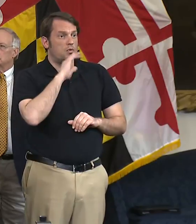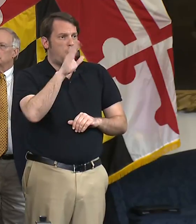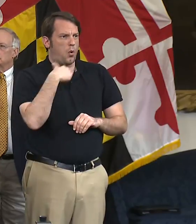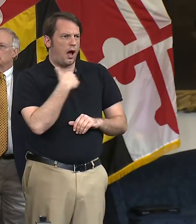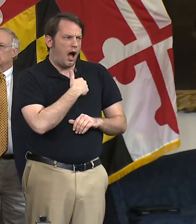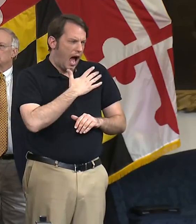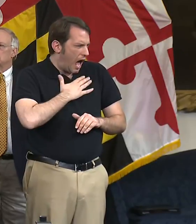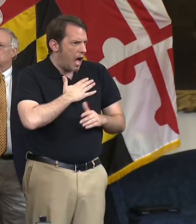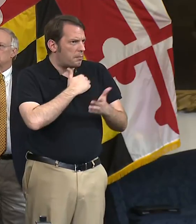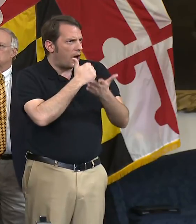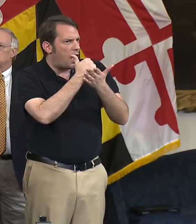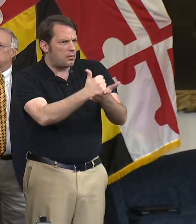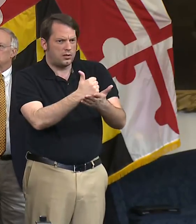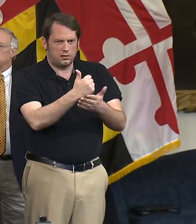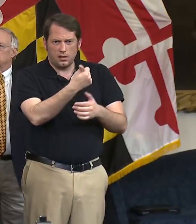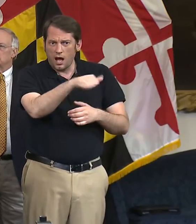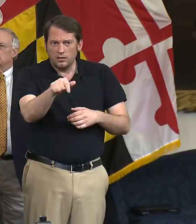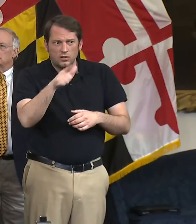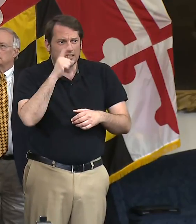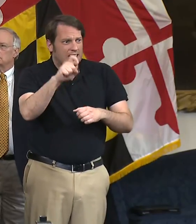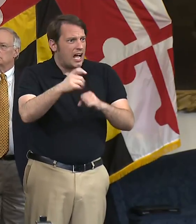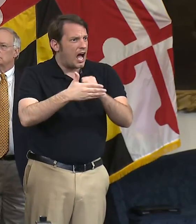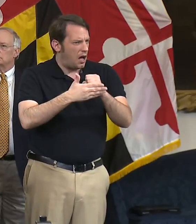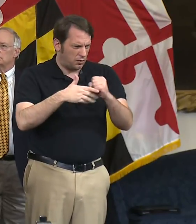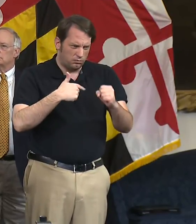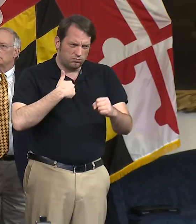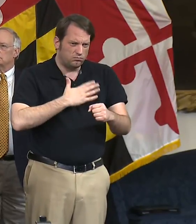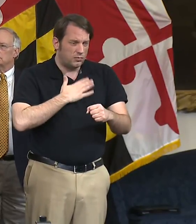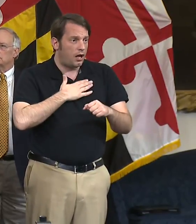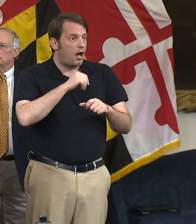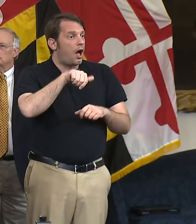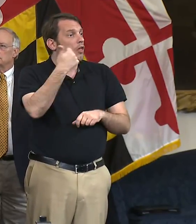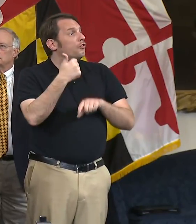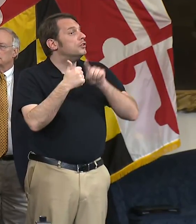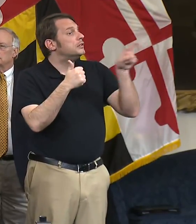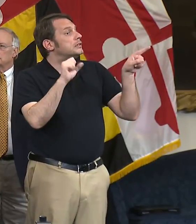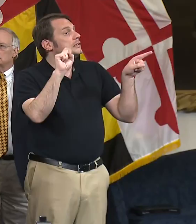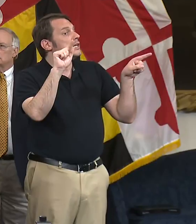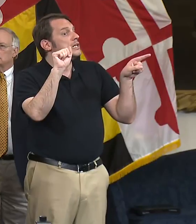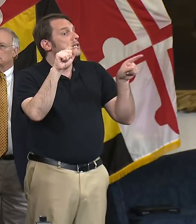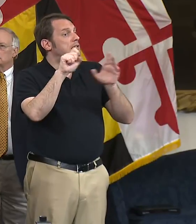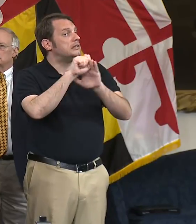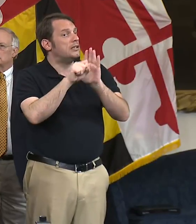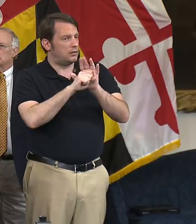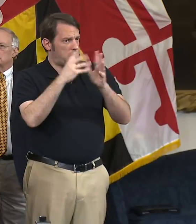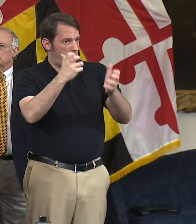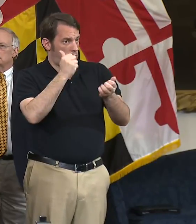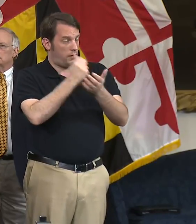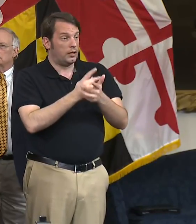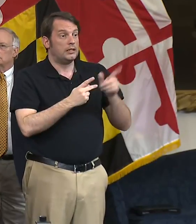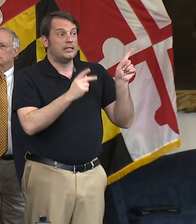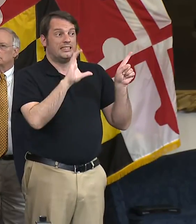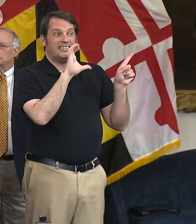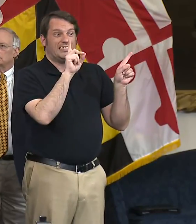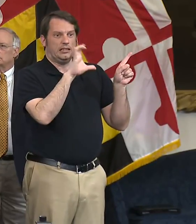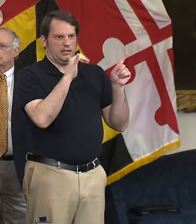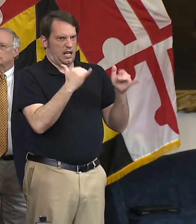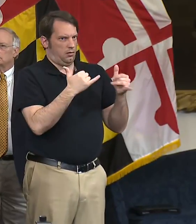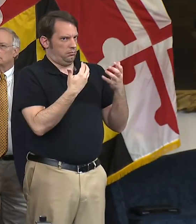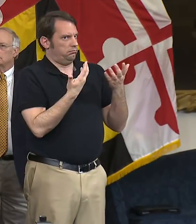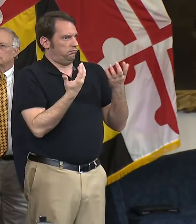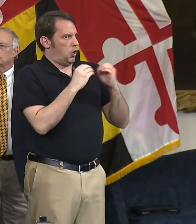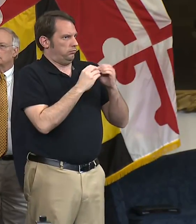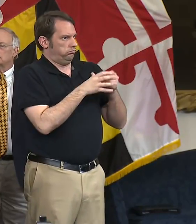are attempting to get approval, and others are. The CDC is ramping up as well. We're not the only ones, I think, that are doing this.